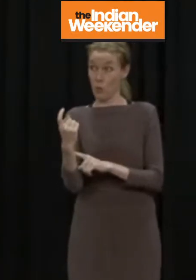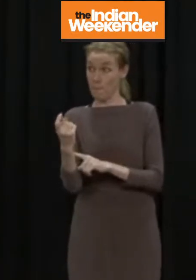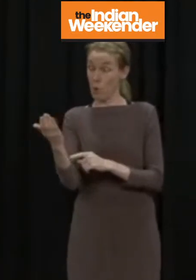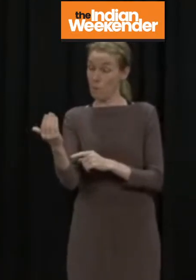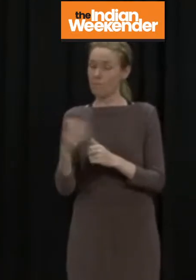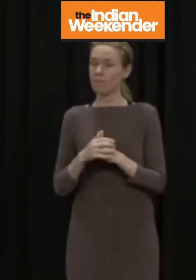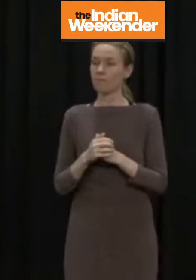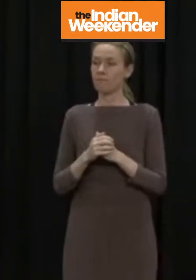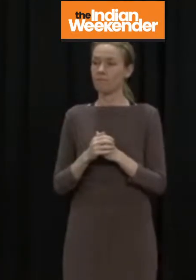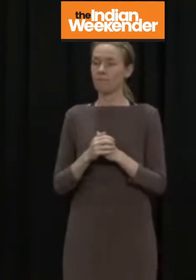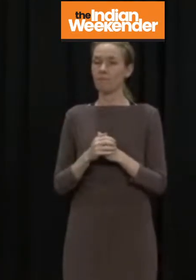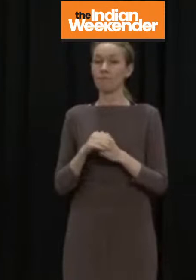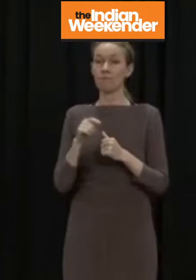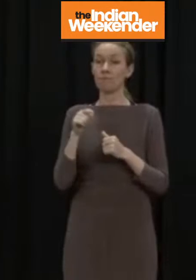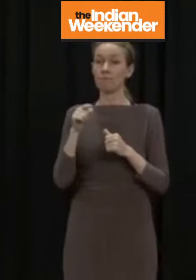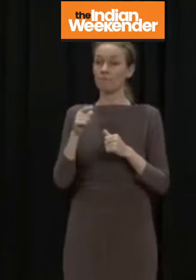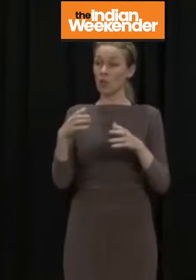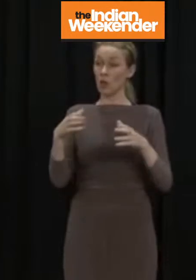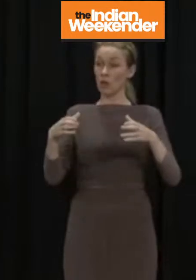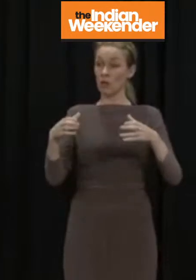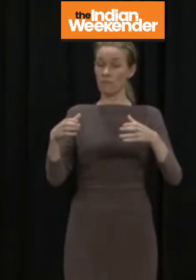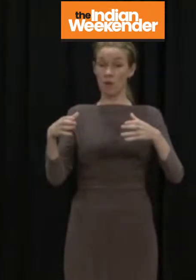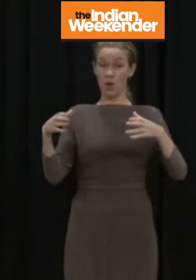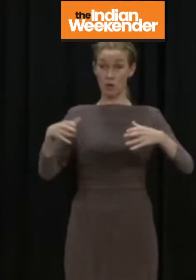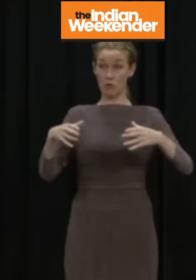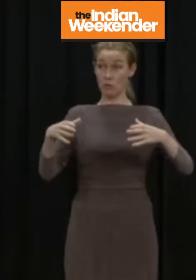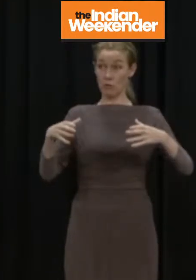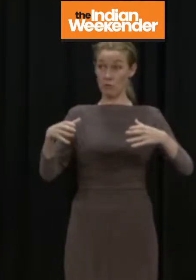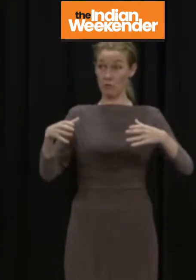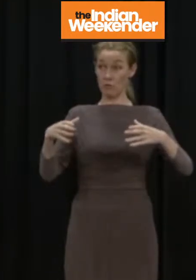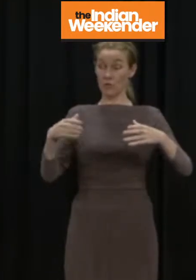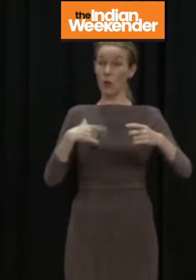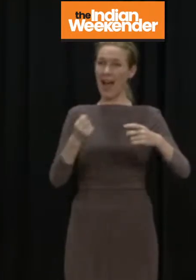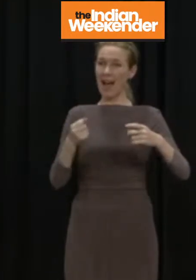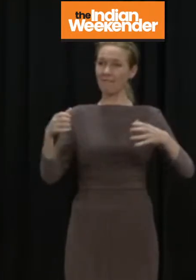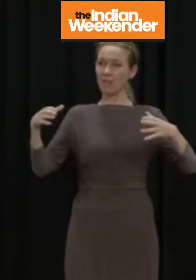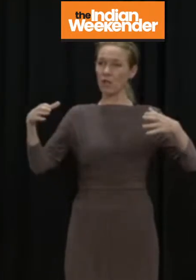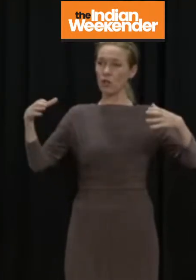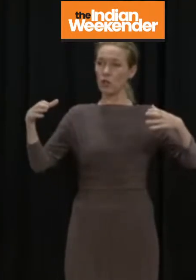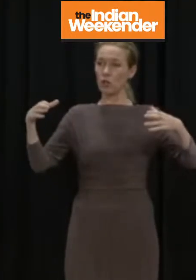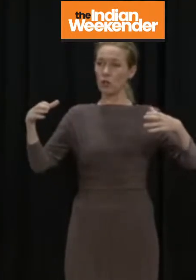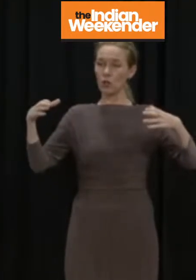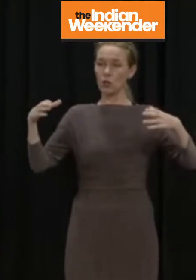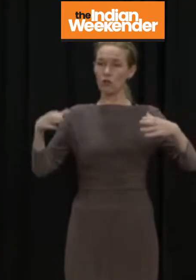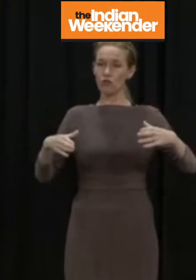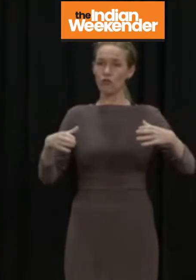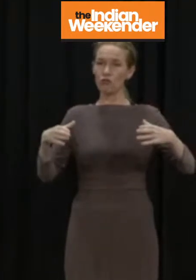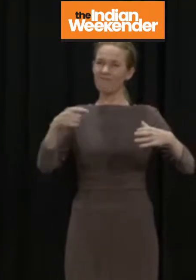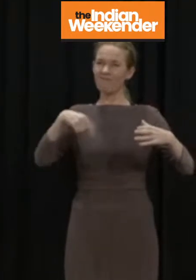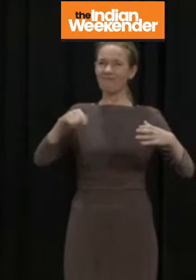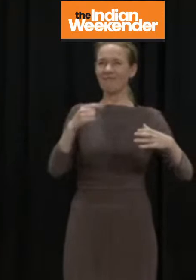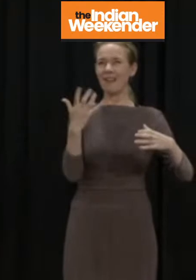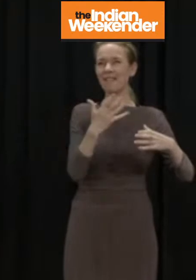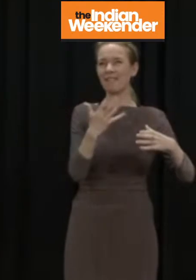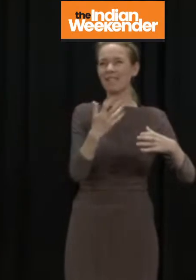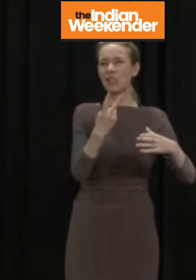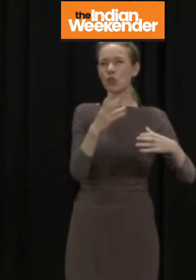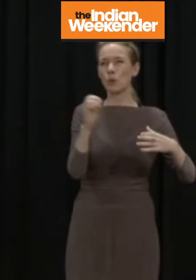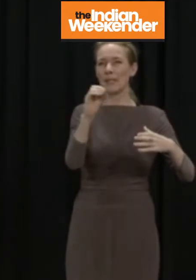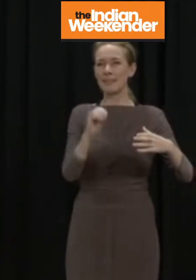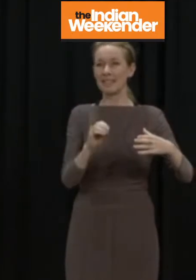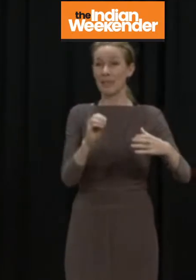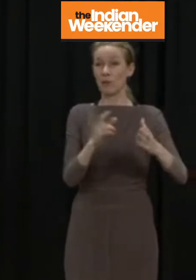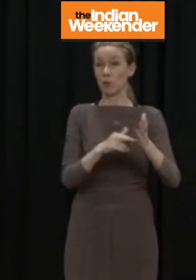who say roughly 15 to 20% that are going to potentially be in that hesitant or anti-vax type